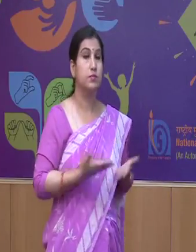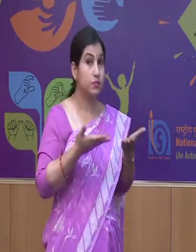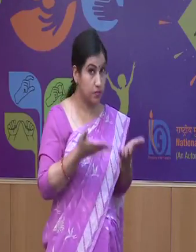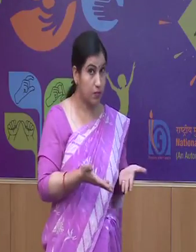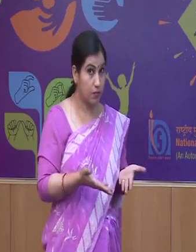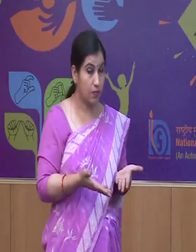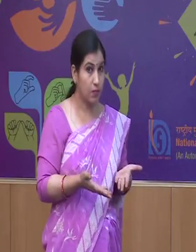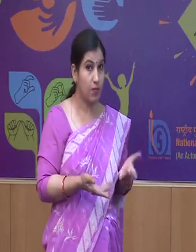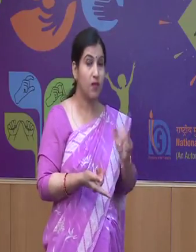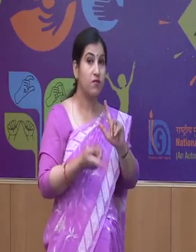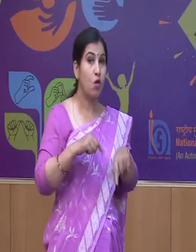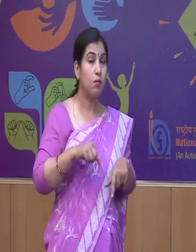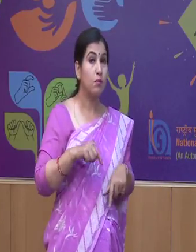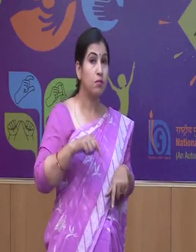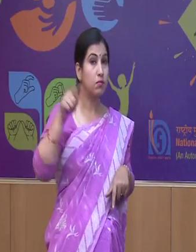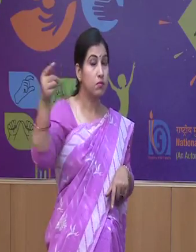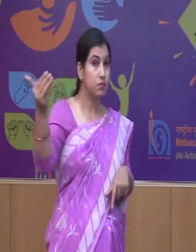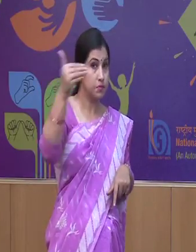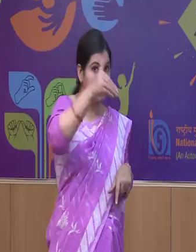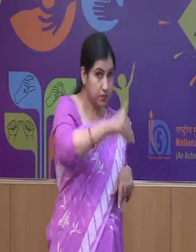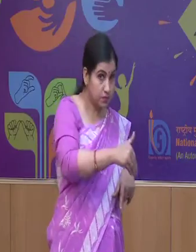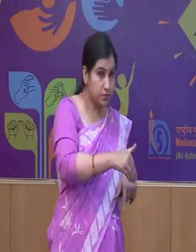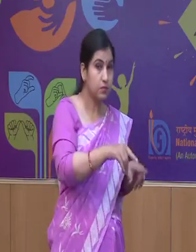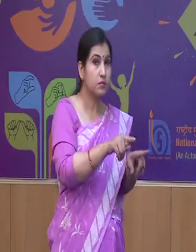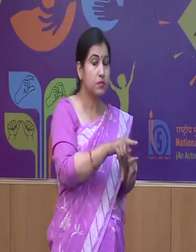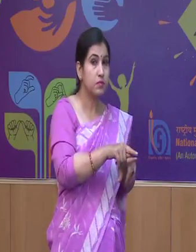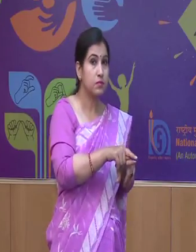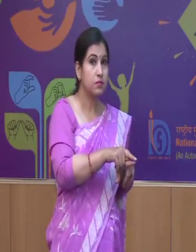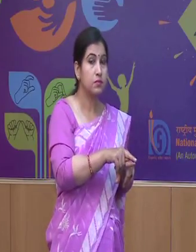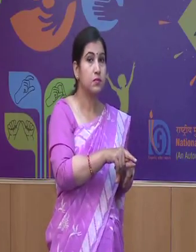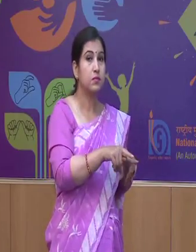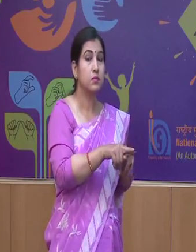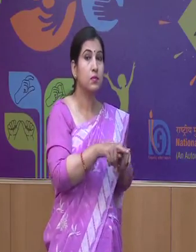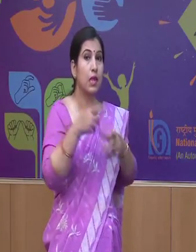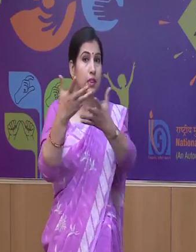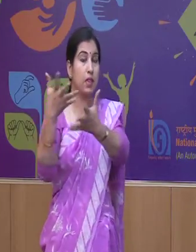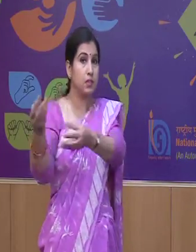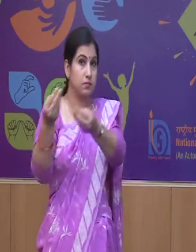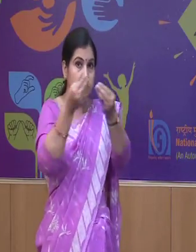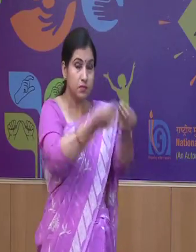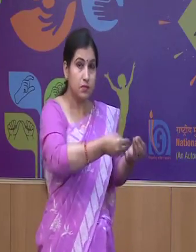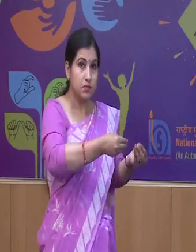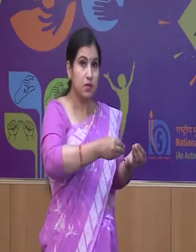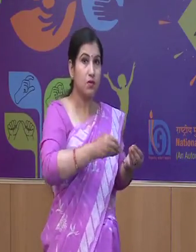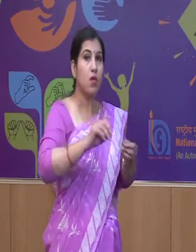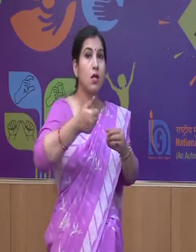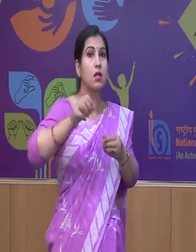Thus, from exporter, that is sending goods to foreign country